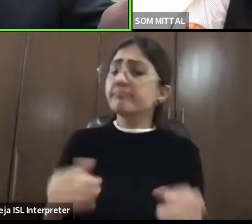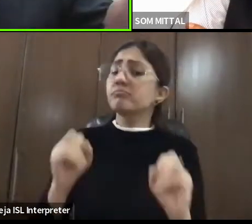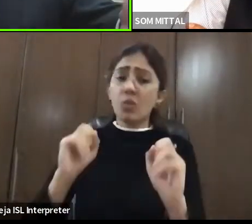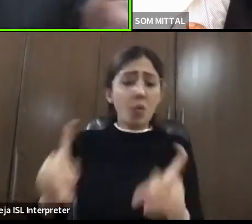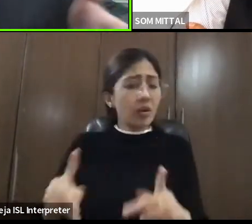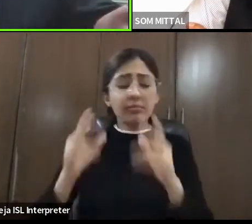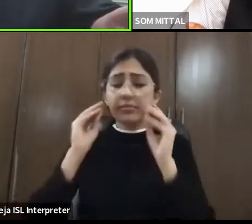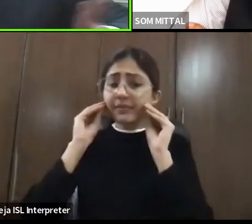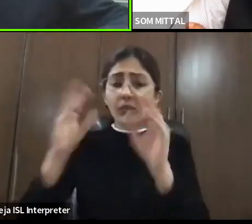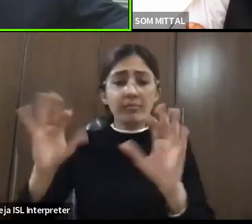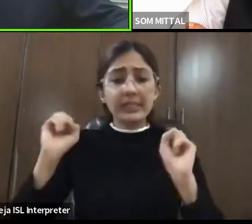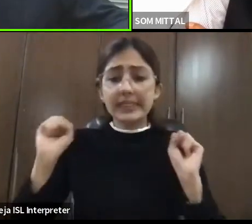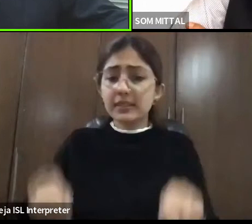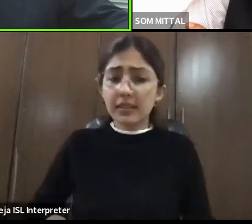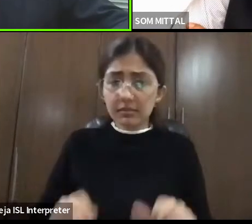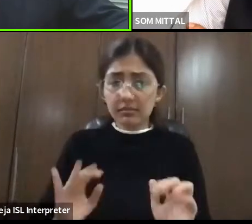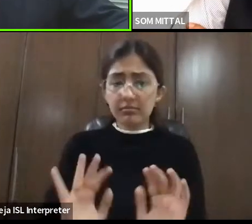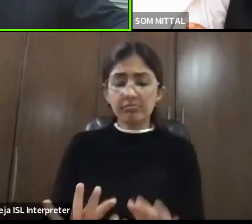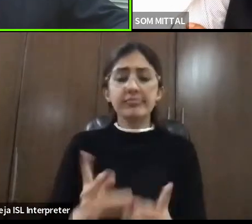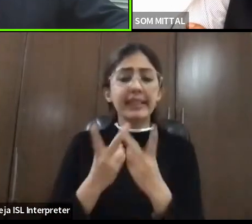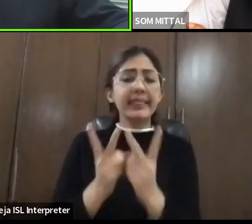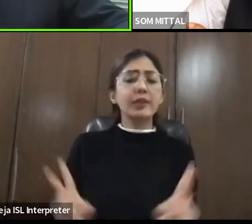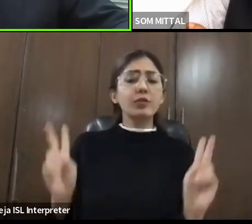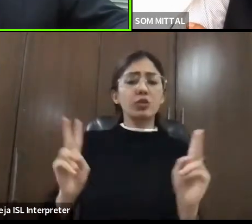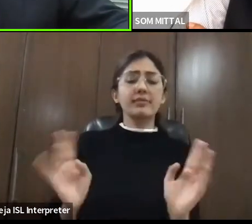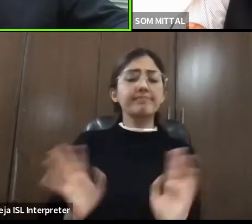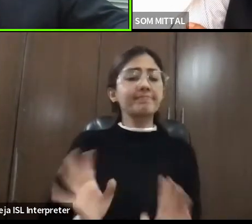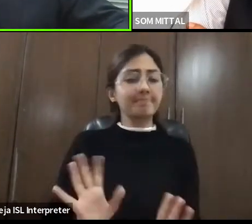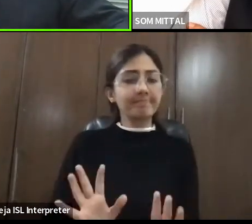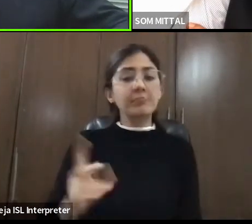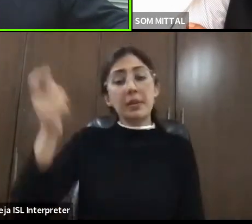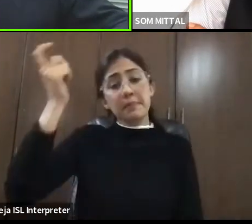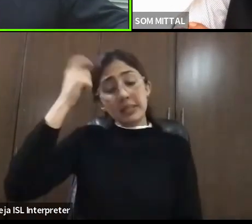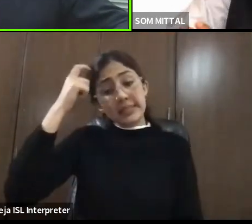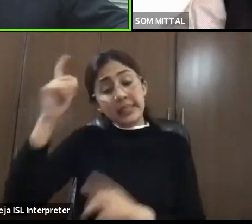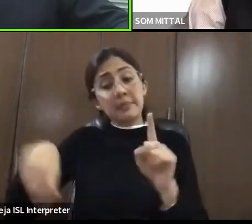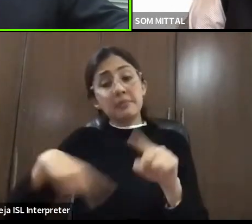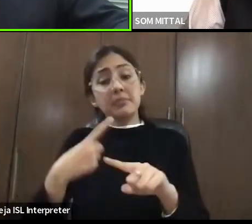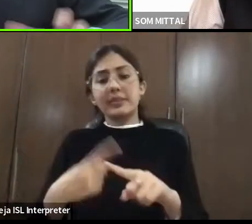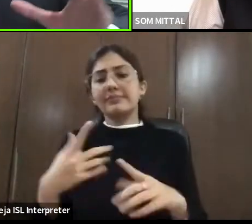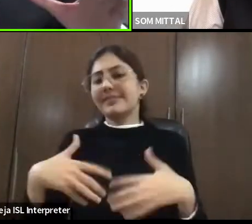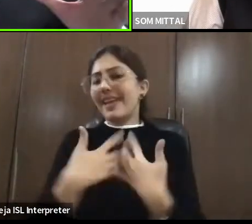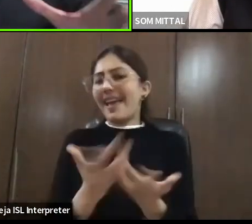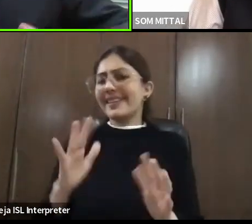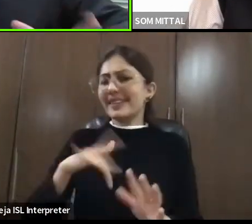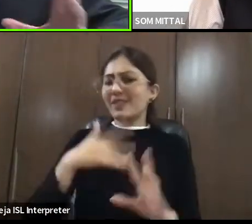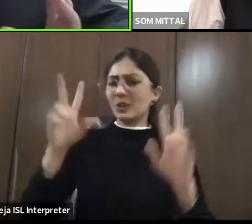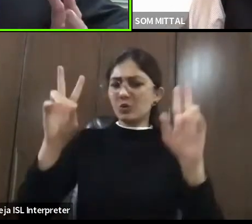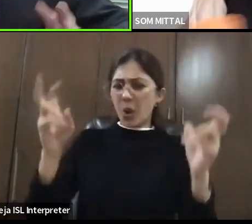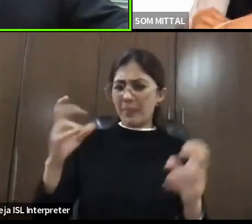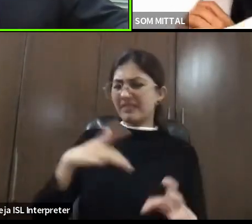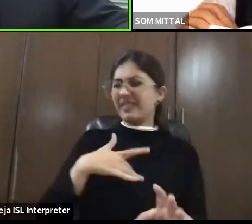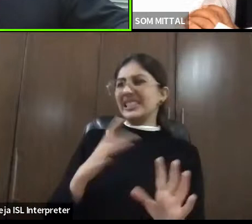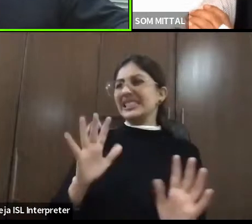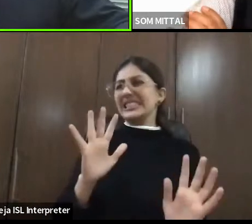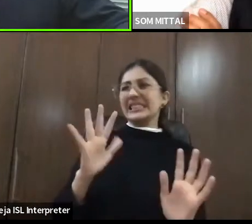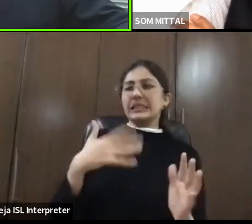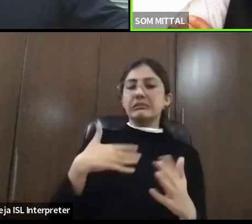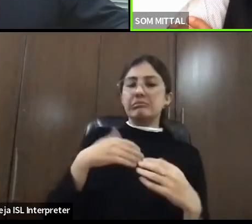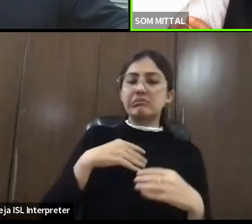one team and not be different from the one team. And this mindset of addressing awkward elephants in the room so that we can drive much